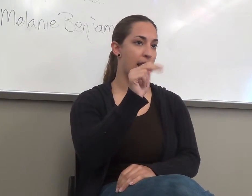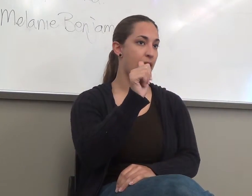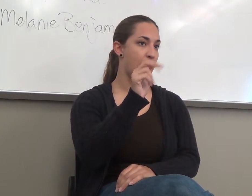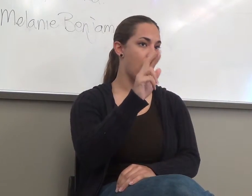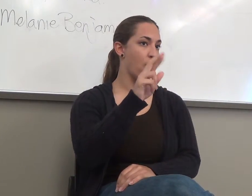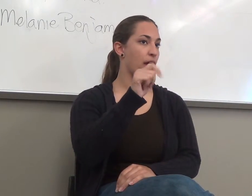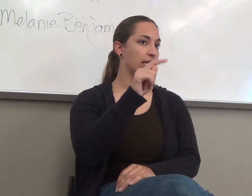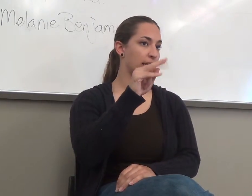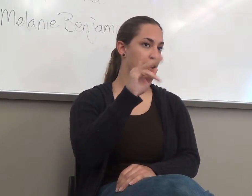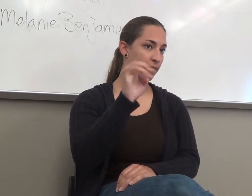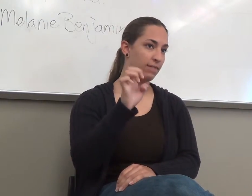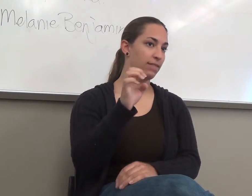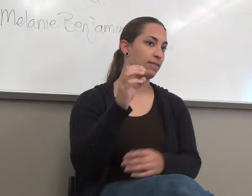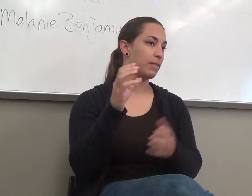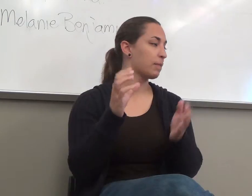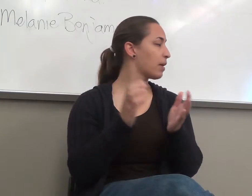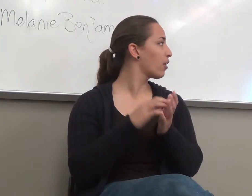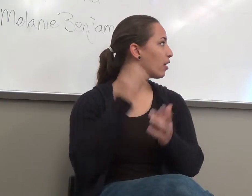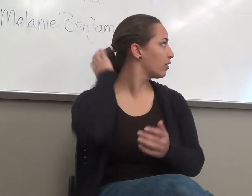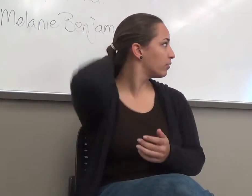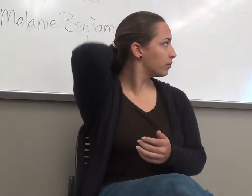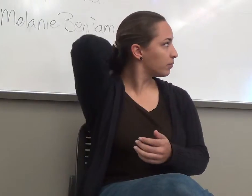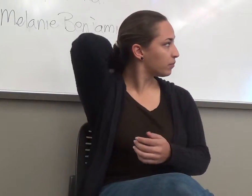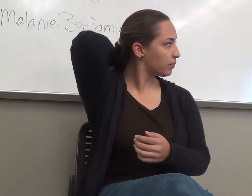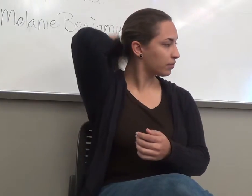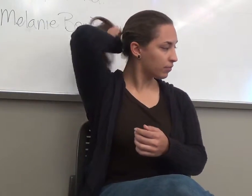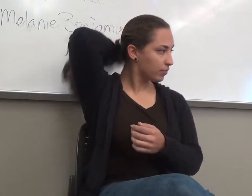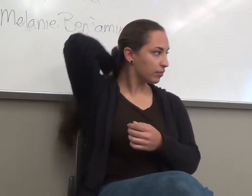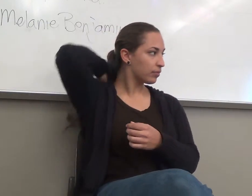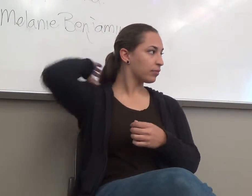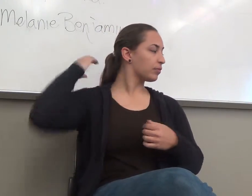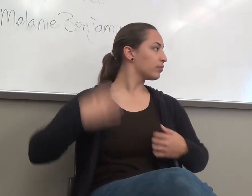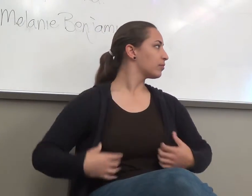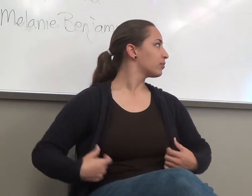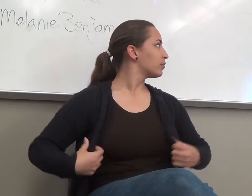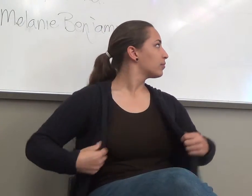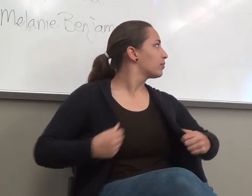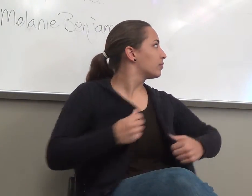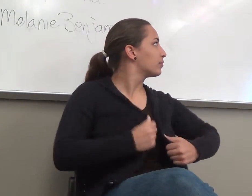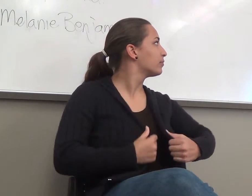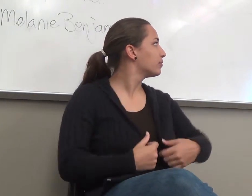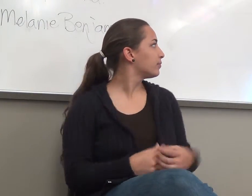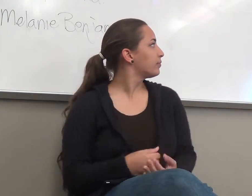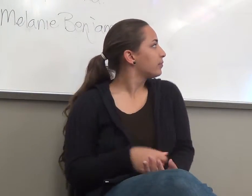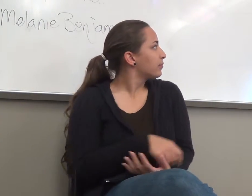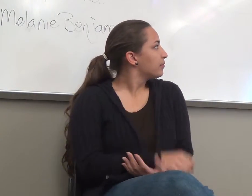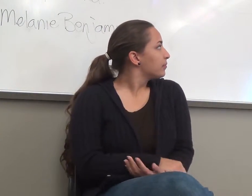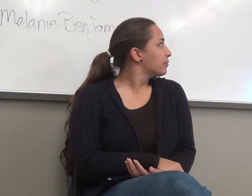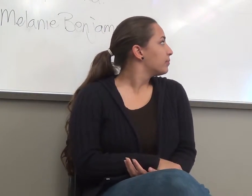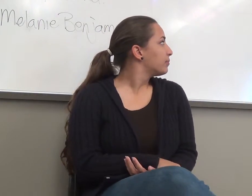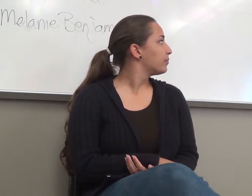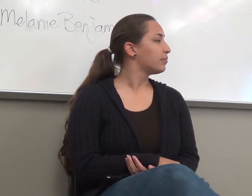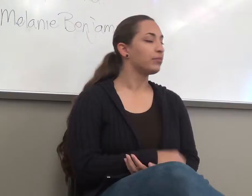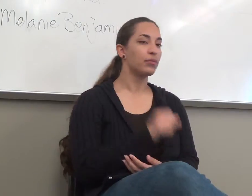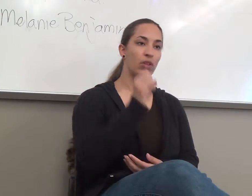Okay, so a topic sentence, which in this class is going to be the first sentence in